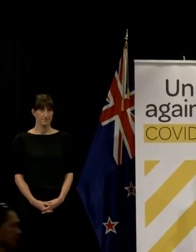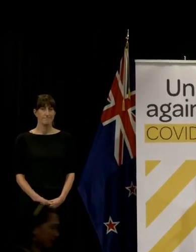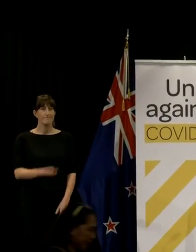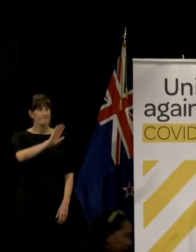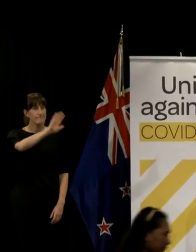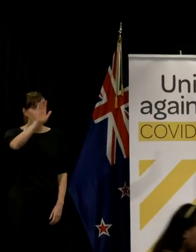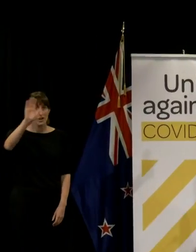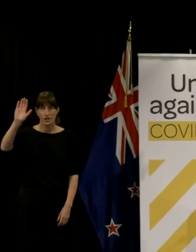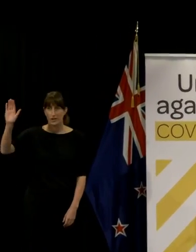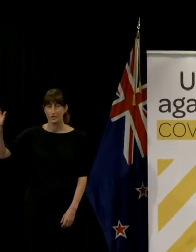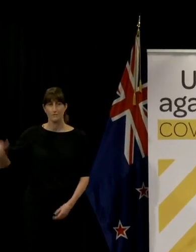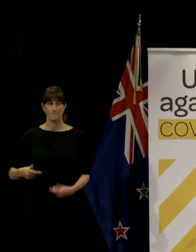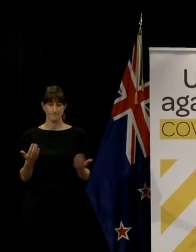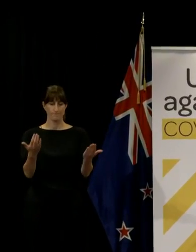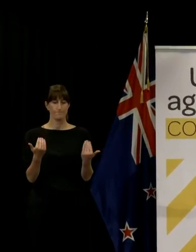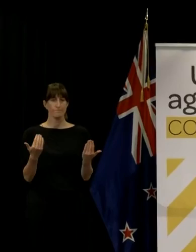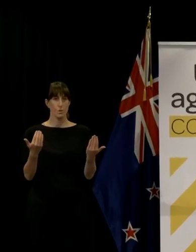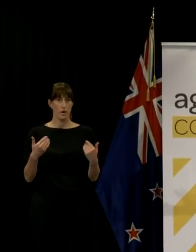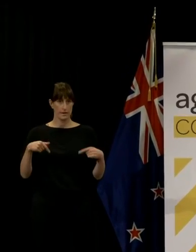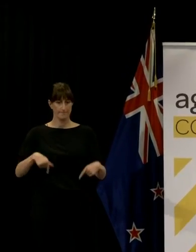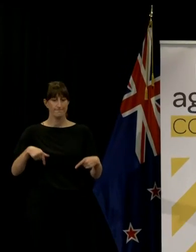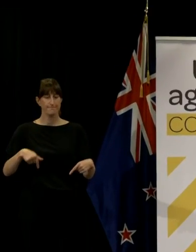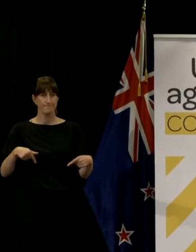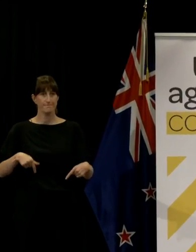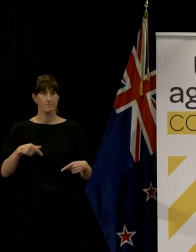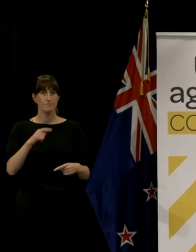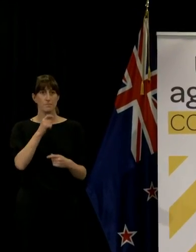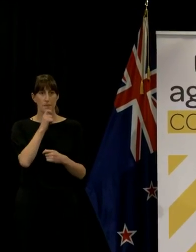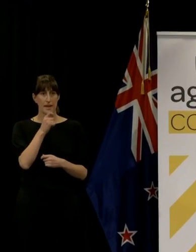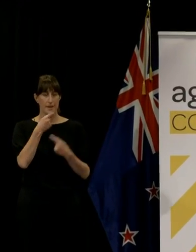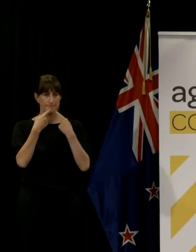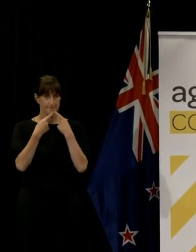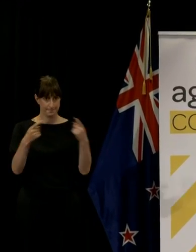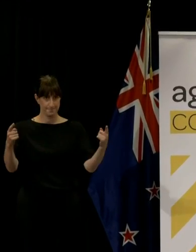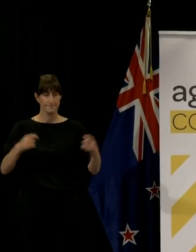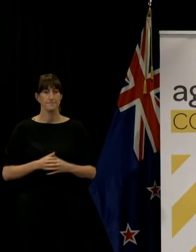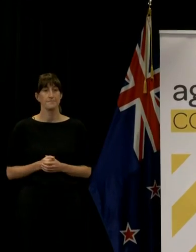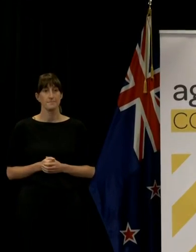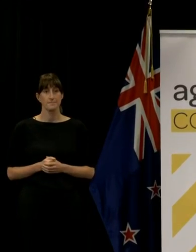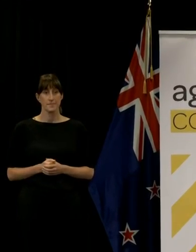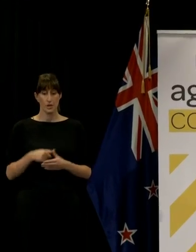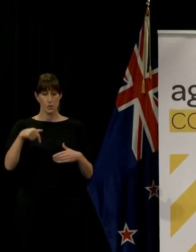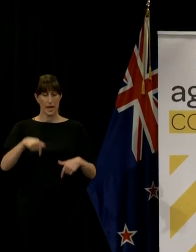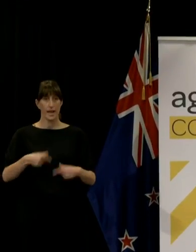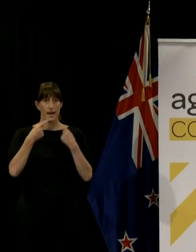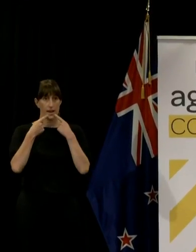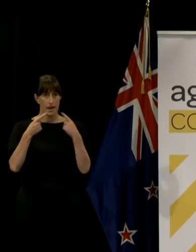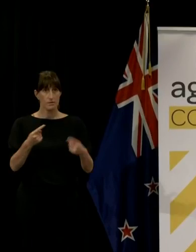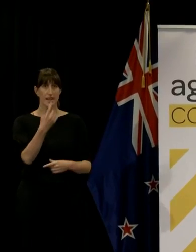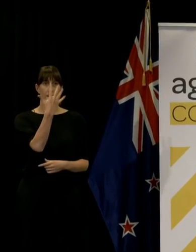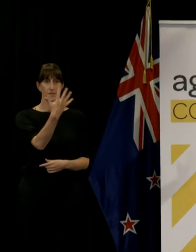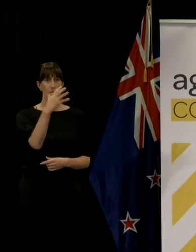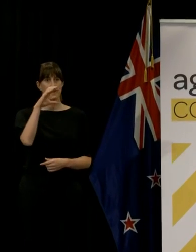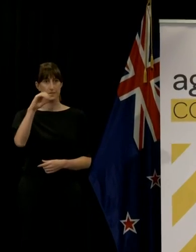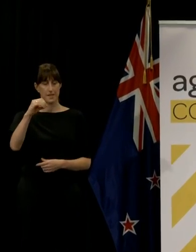Kia ora koutou katoa. Welcome to today's media update. So there are 50 new confirmed